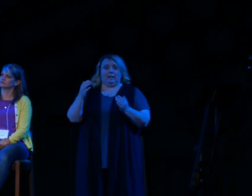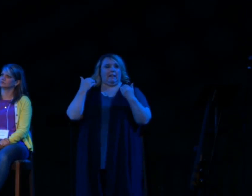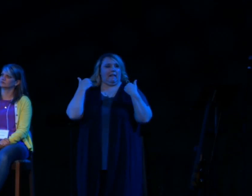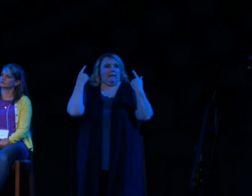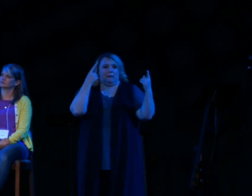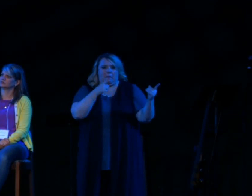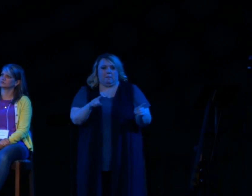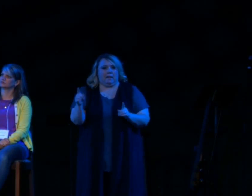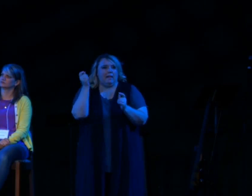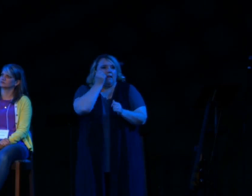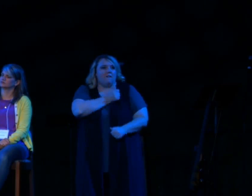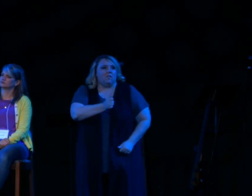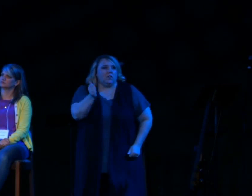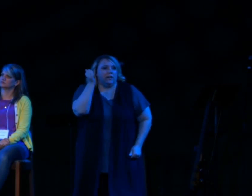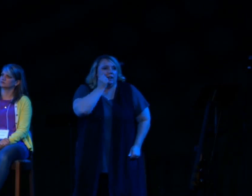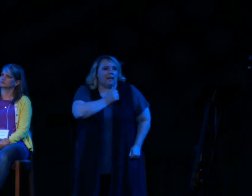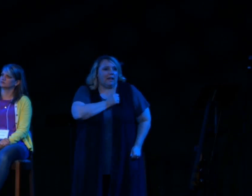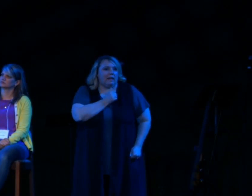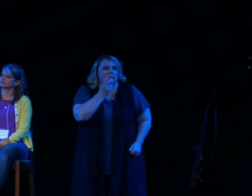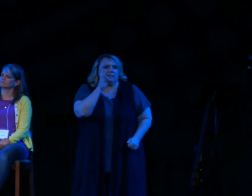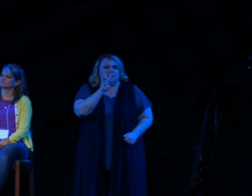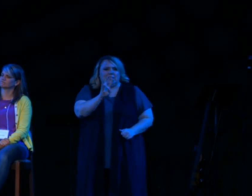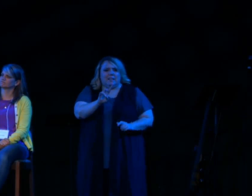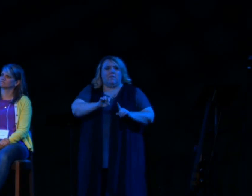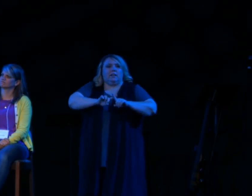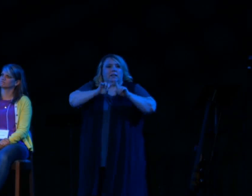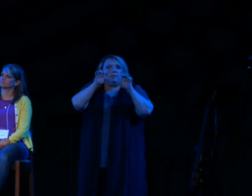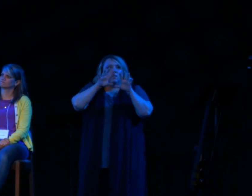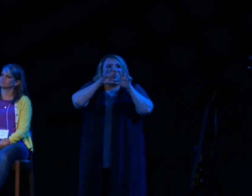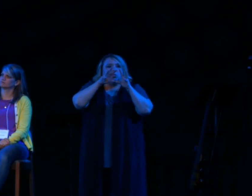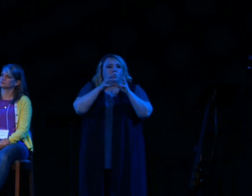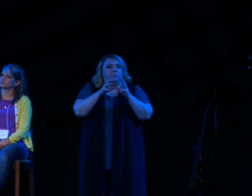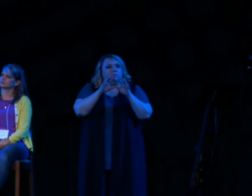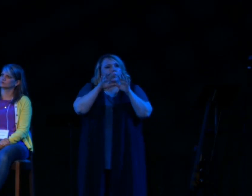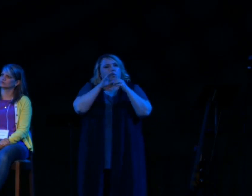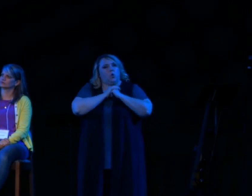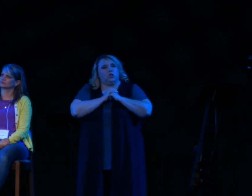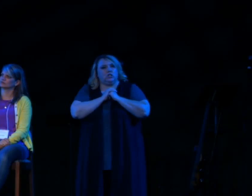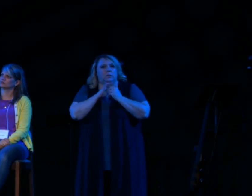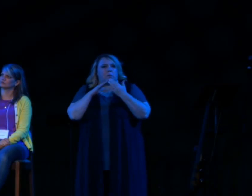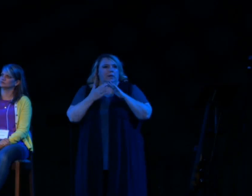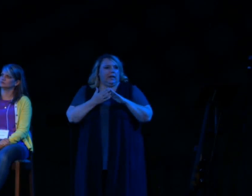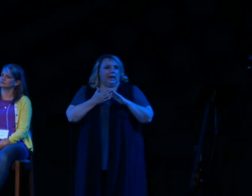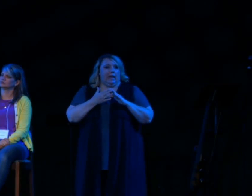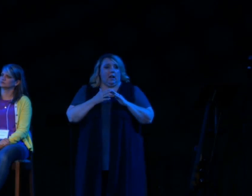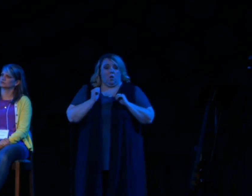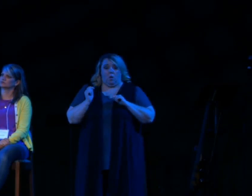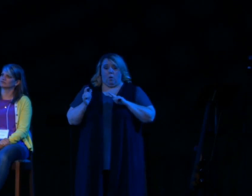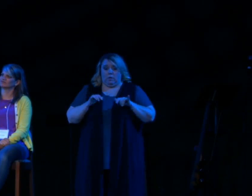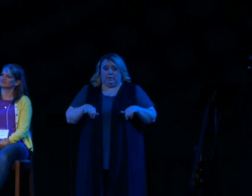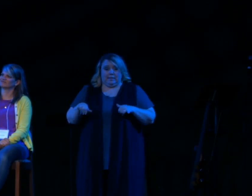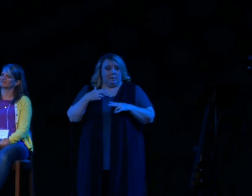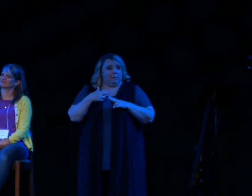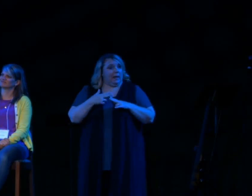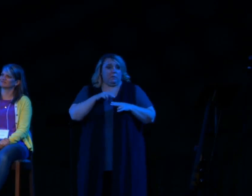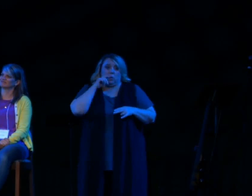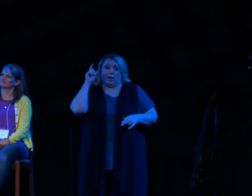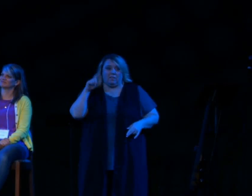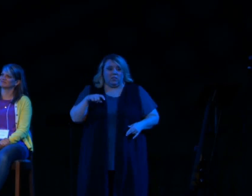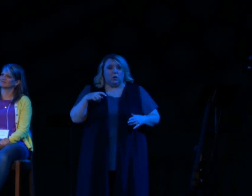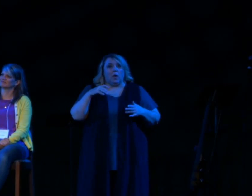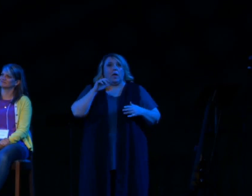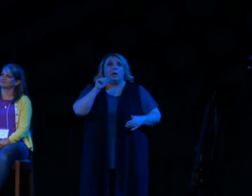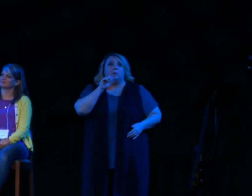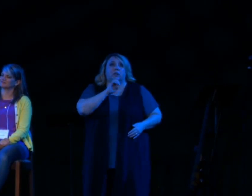serve. 7 different worship communities. And we're the Pepsi kind. You know, we don't have to all have the same name. We're not American